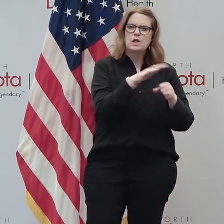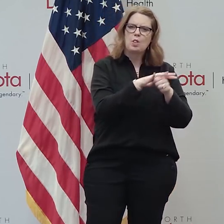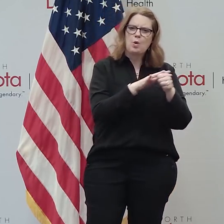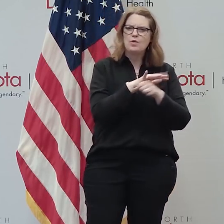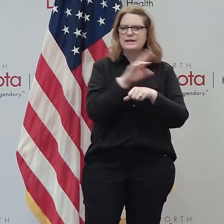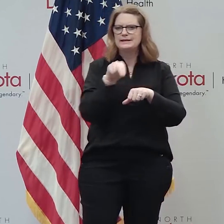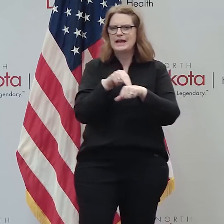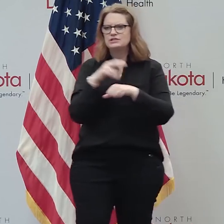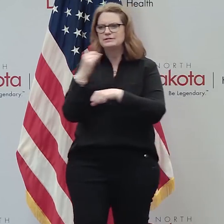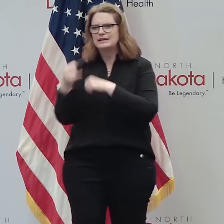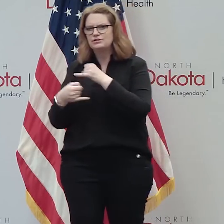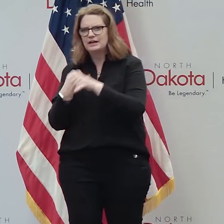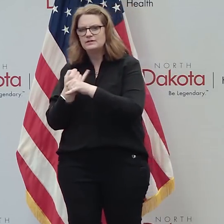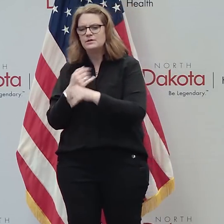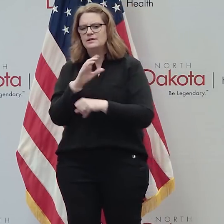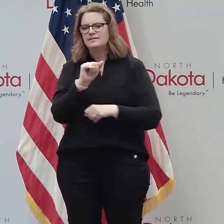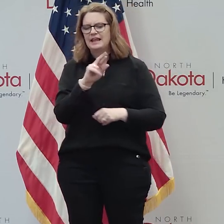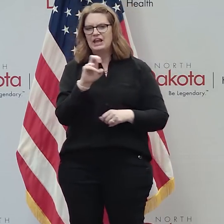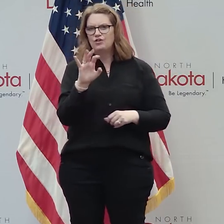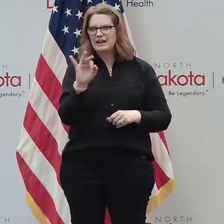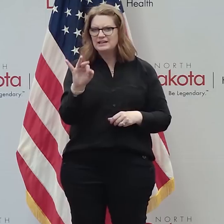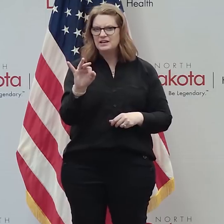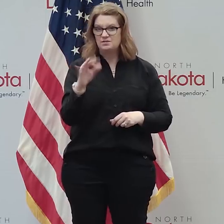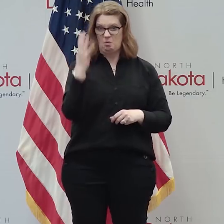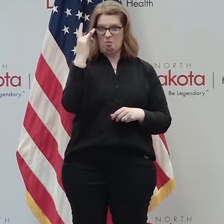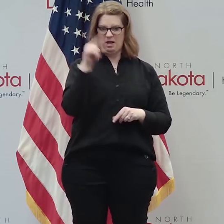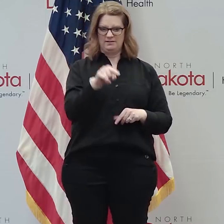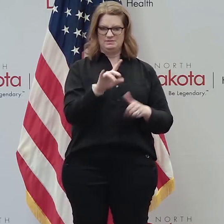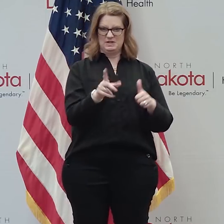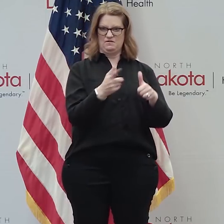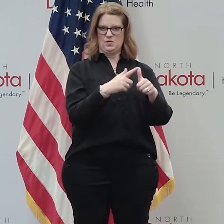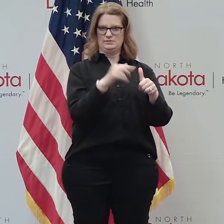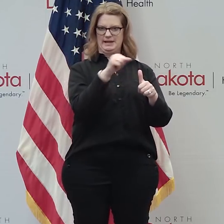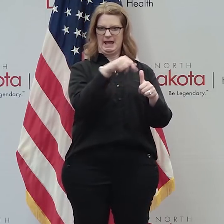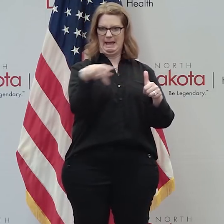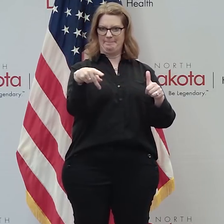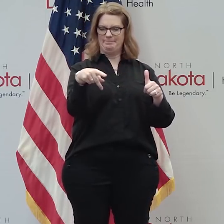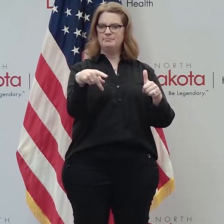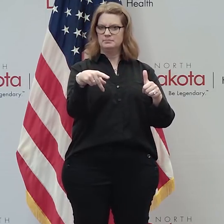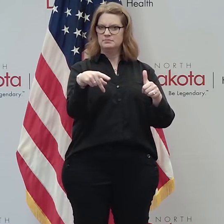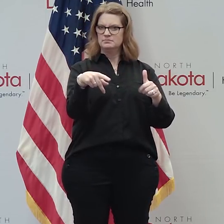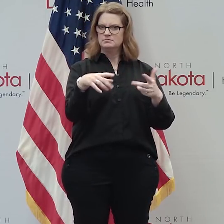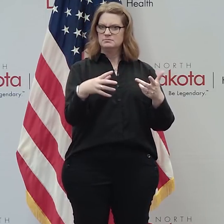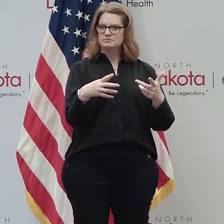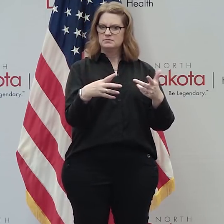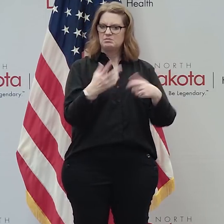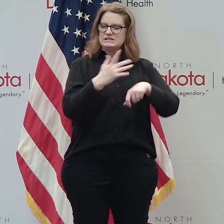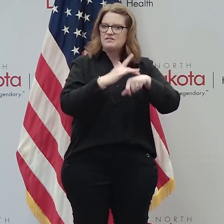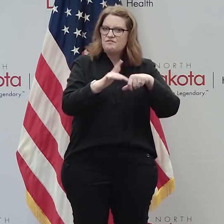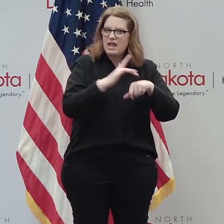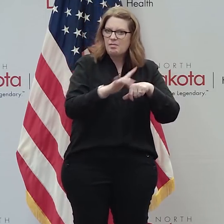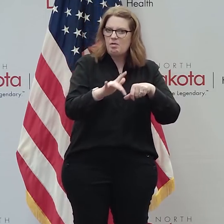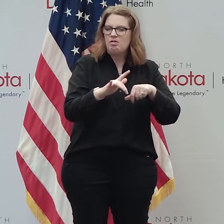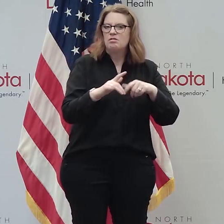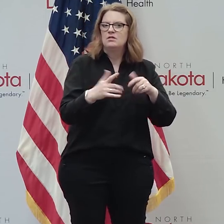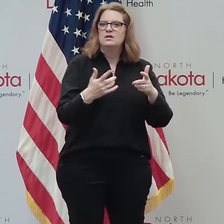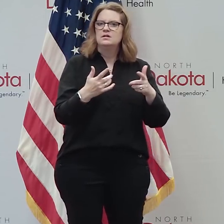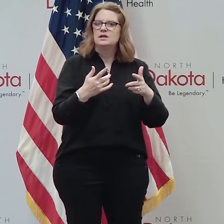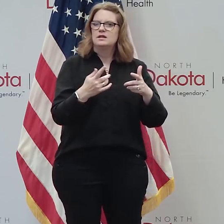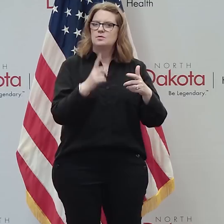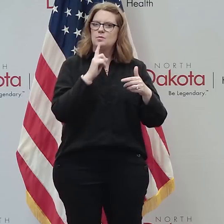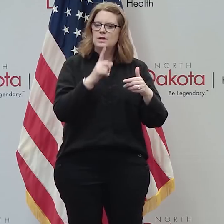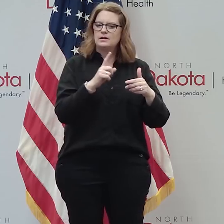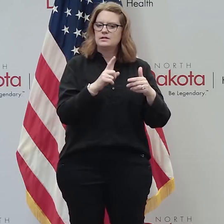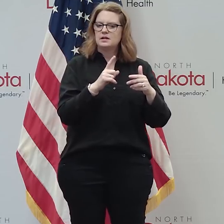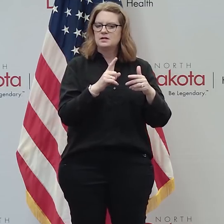nationally, internationally, about the CARE-19 because it was one of the very first apps that was out in the marketplace, and it was one of the ones that was